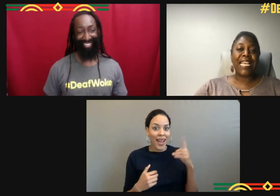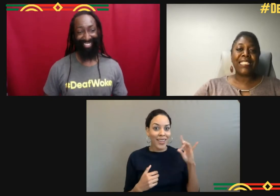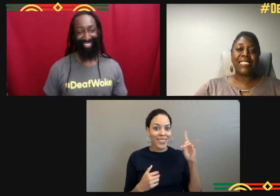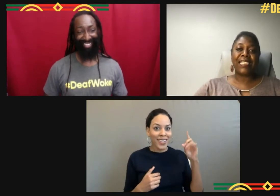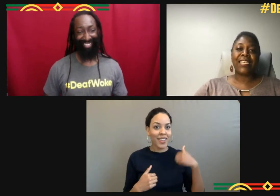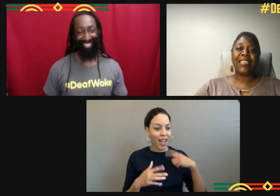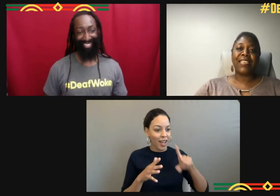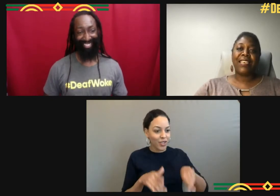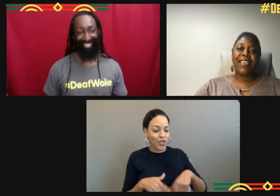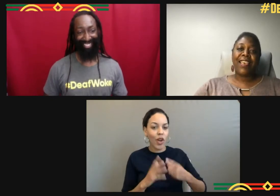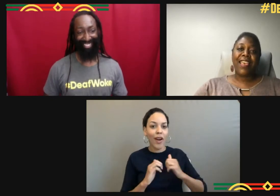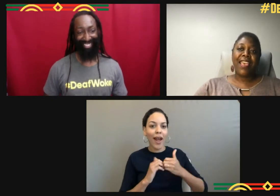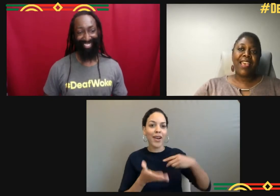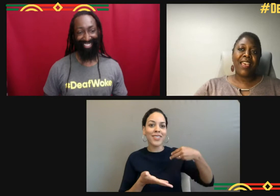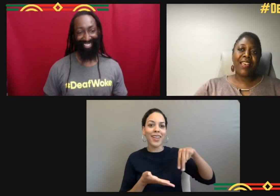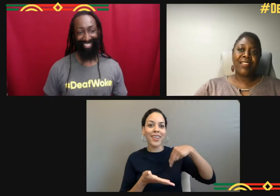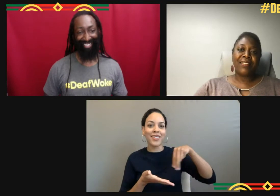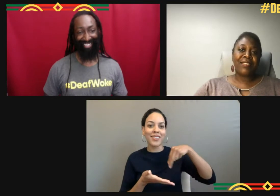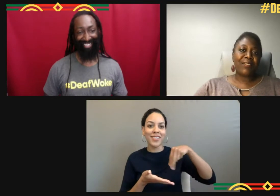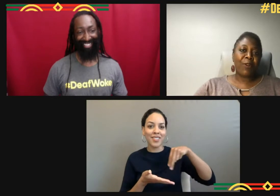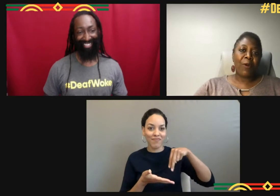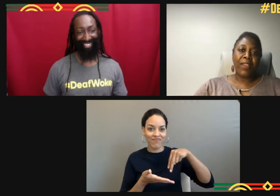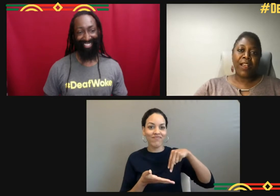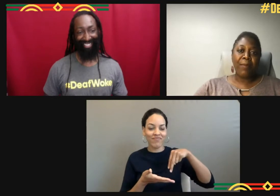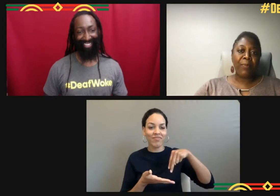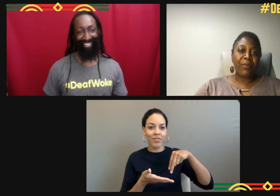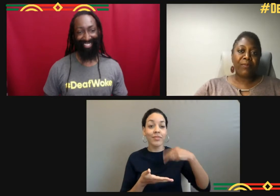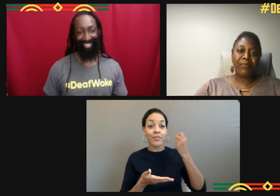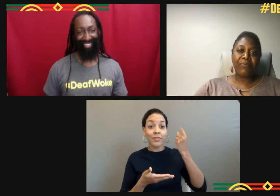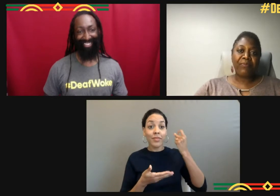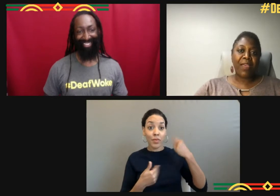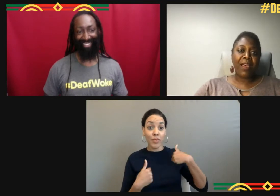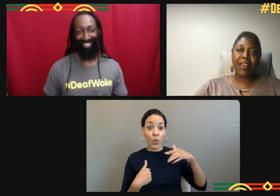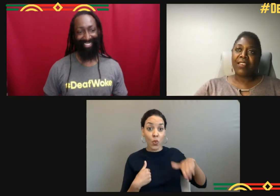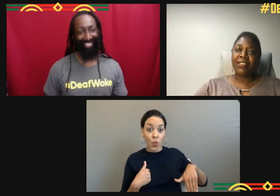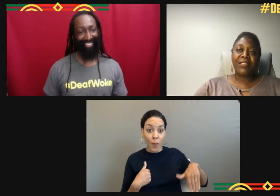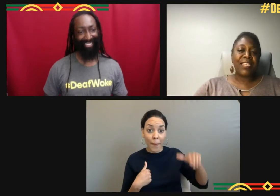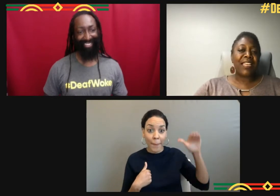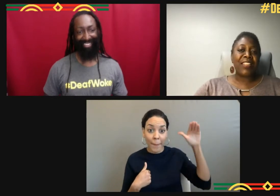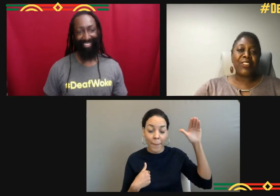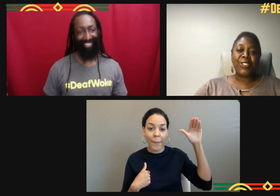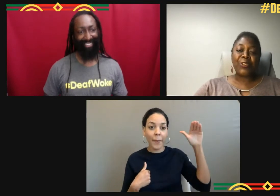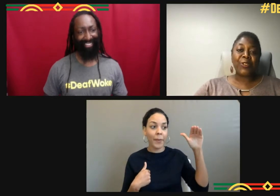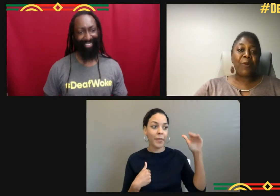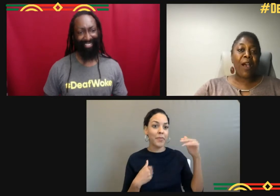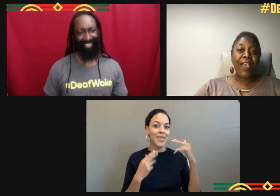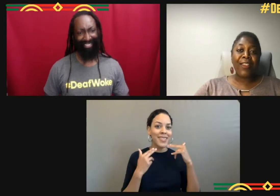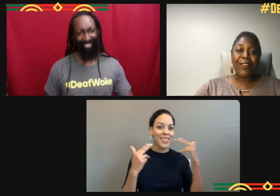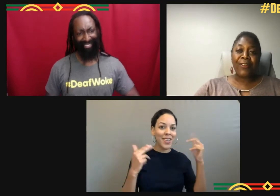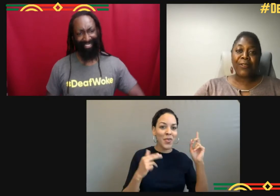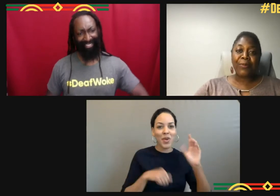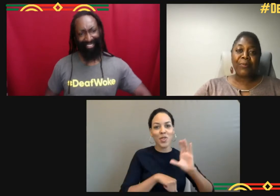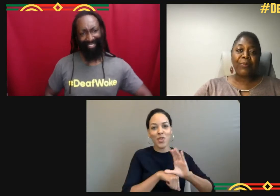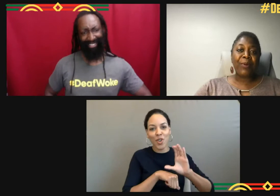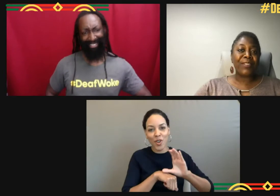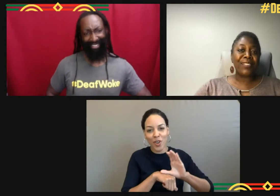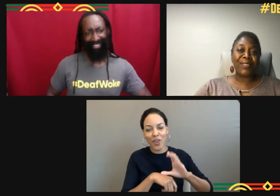off dancing and growing up, singing in the church